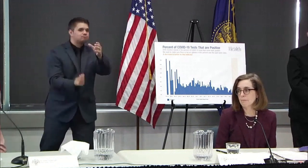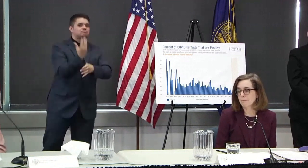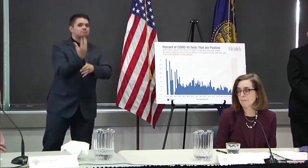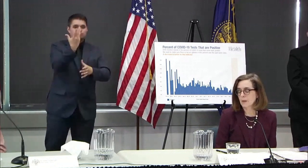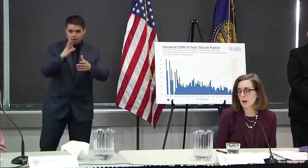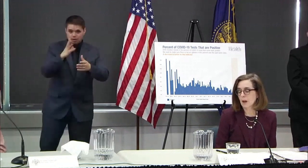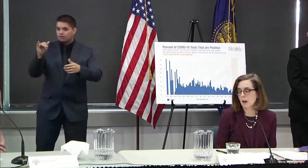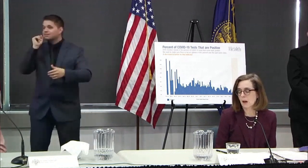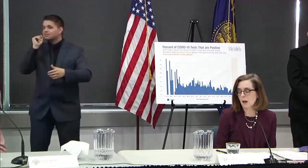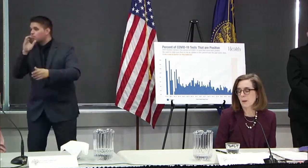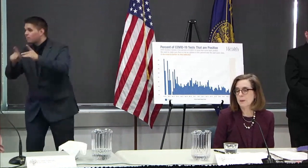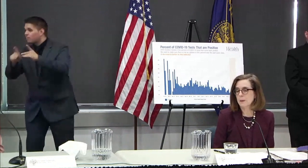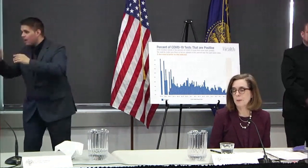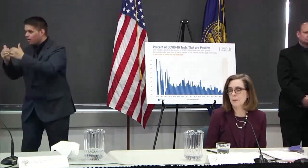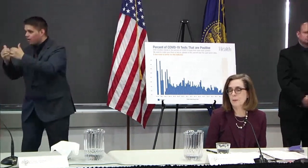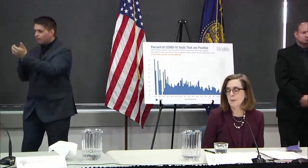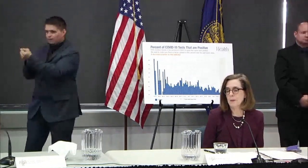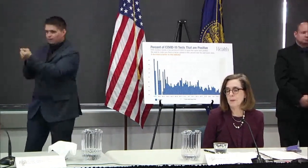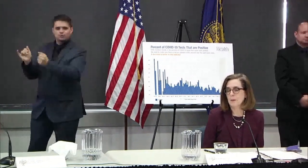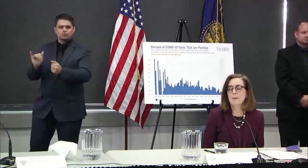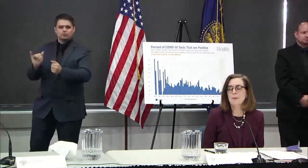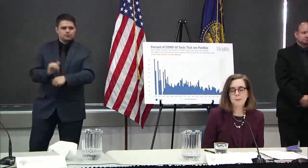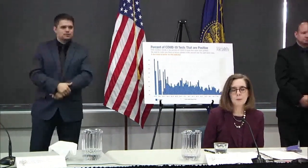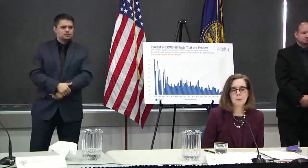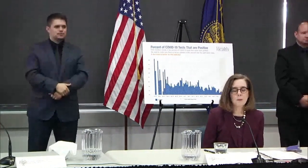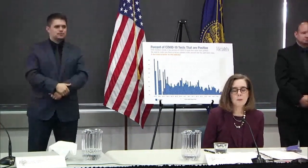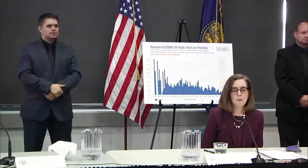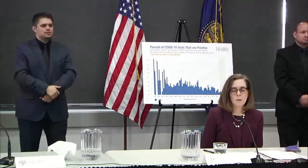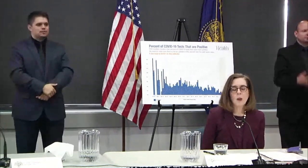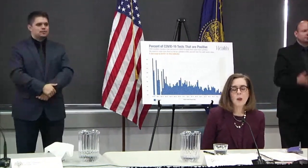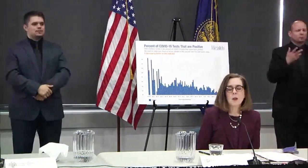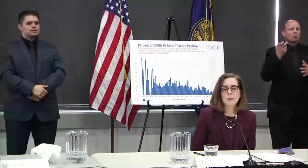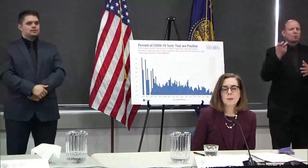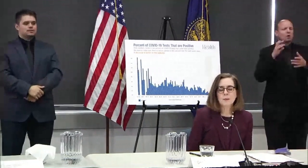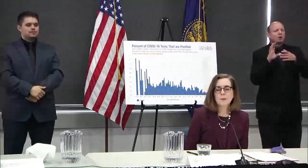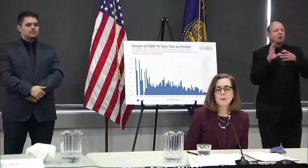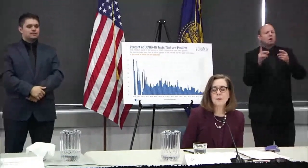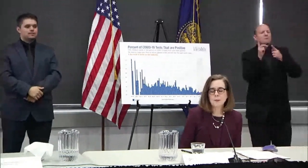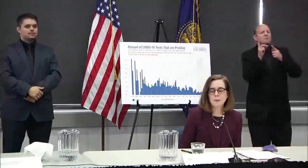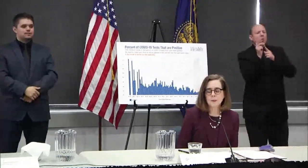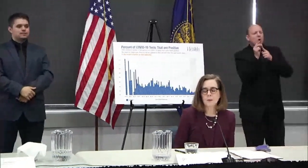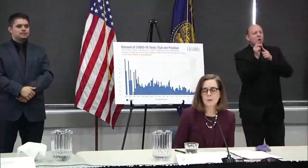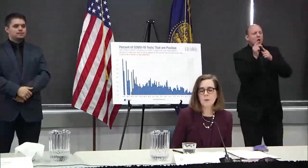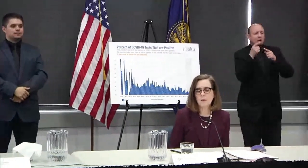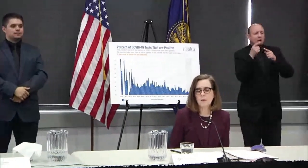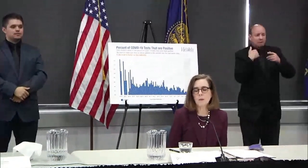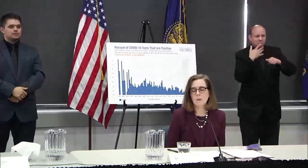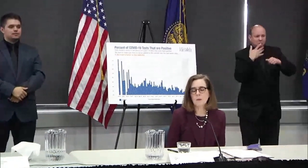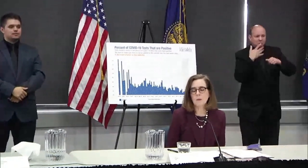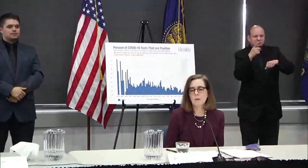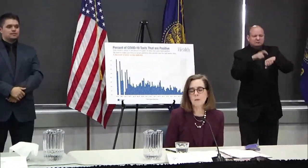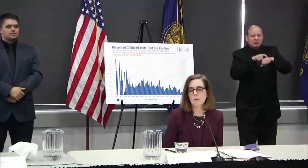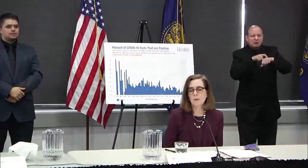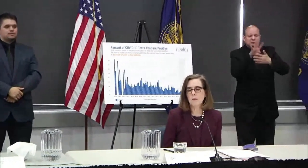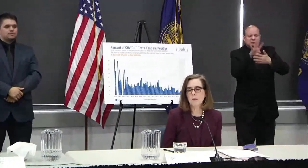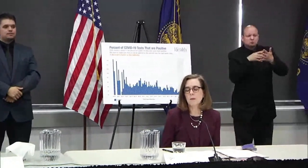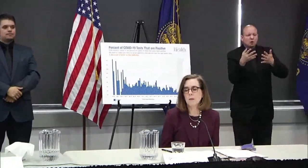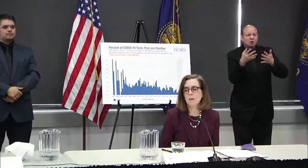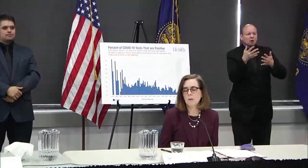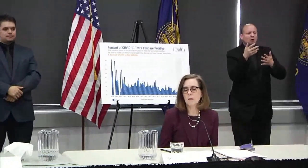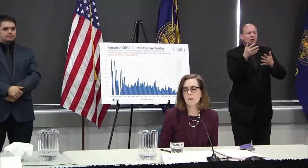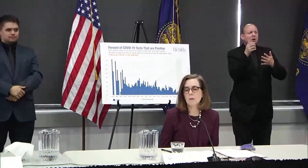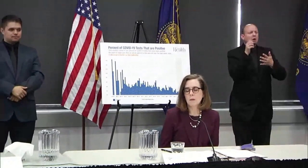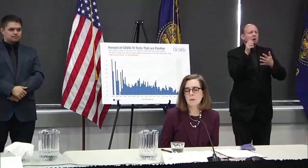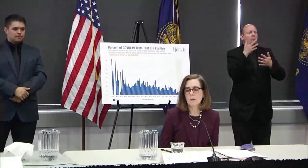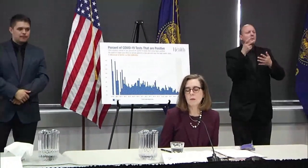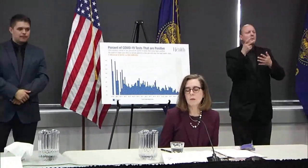Thanks, Gary. What type of time schedule do you have on that, though? You've mentioned with public schools that perhaps there might be something as early as